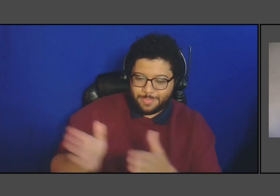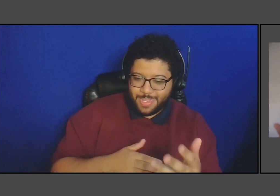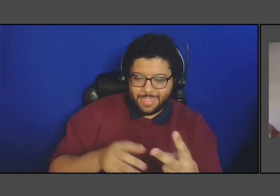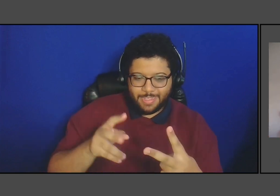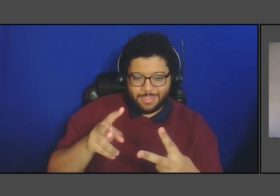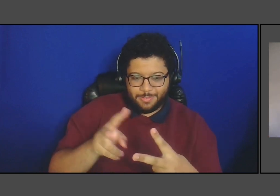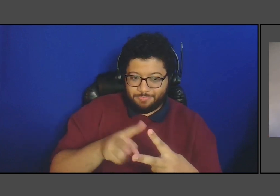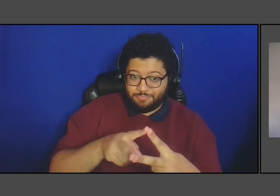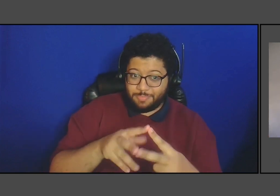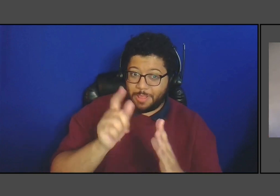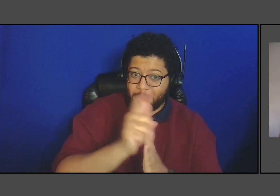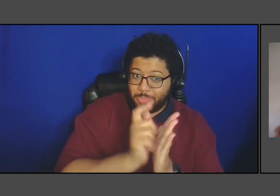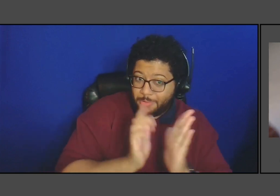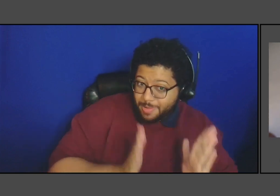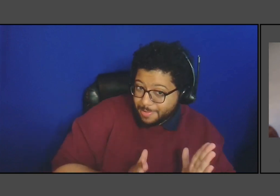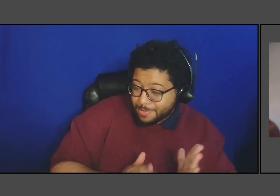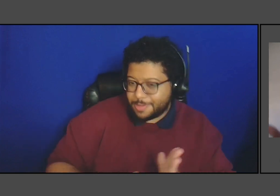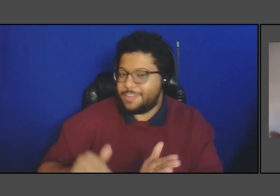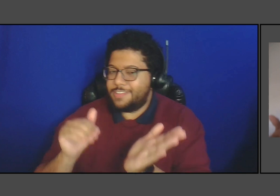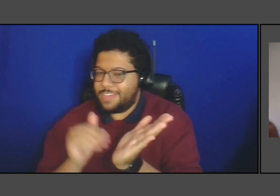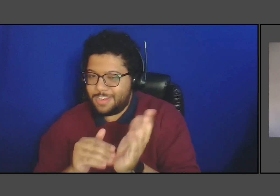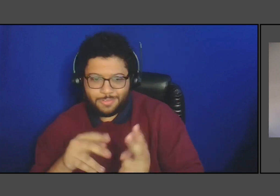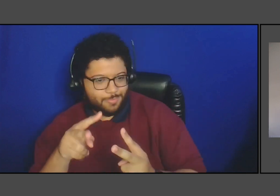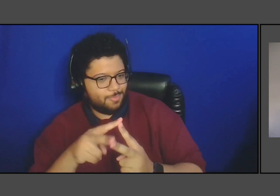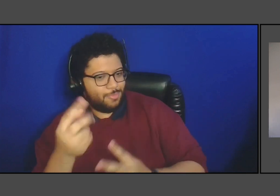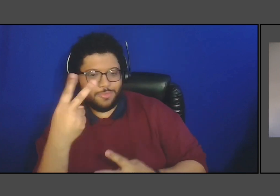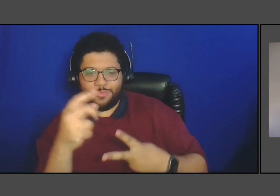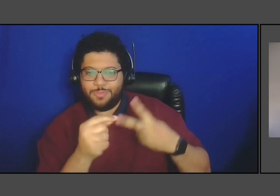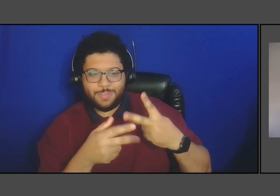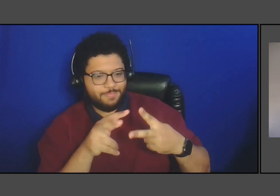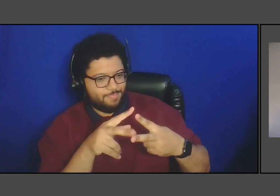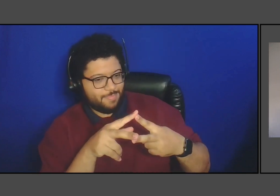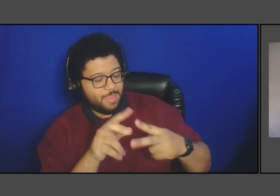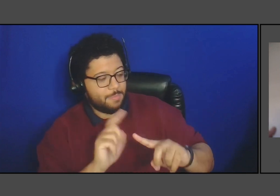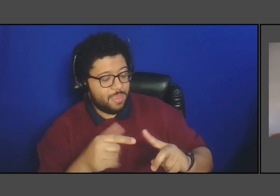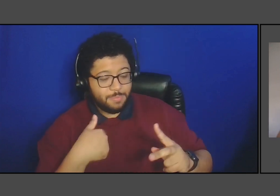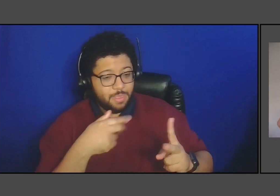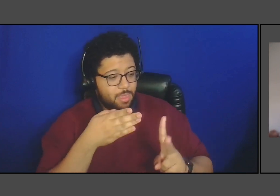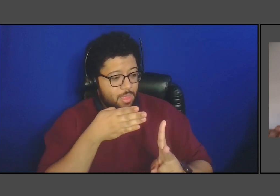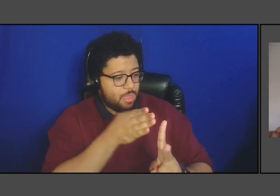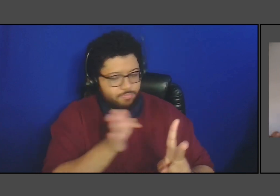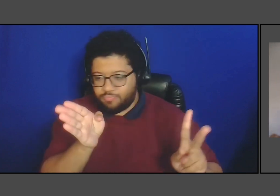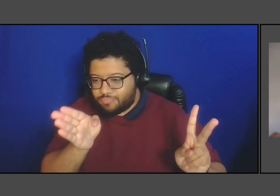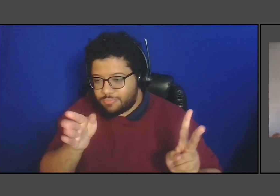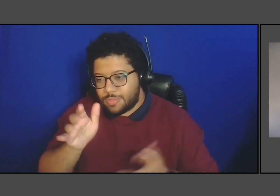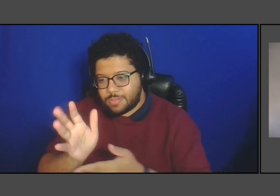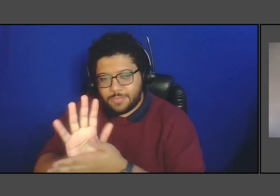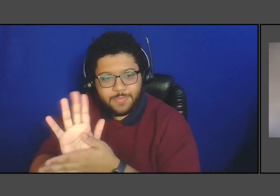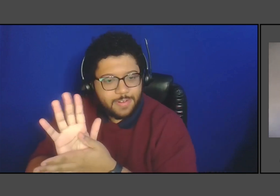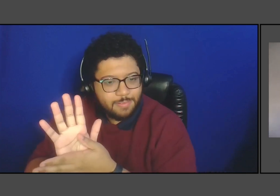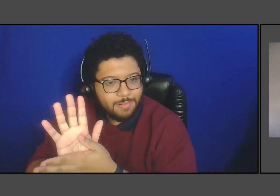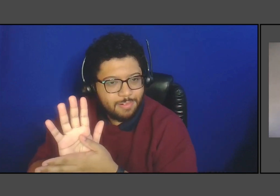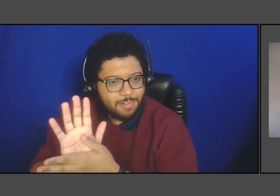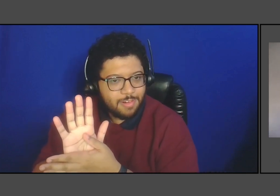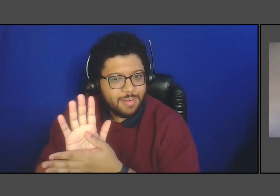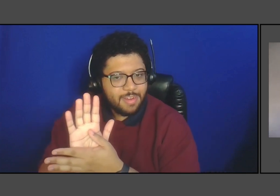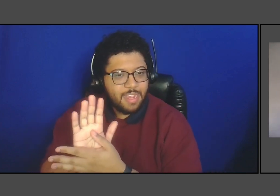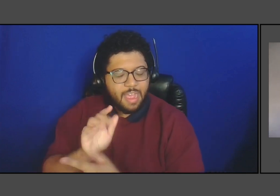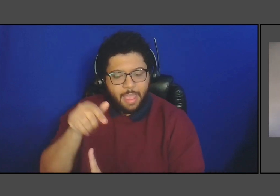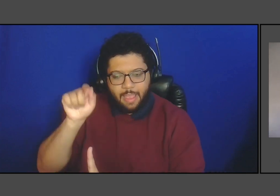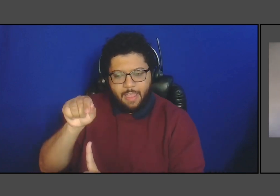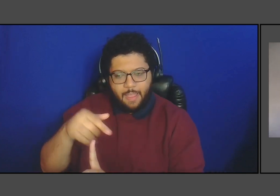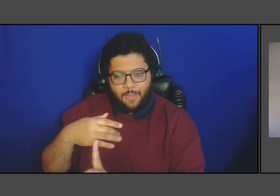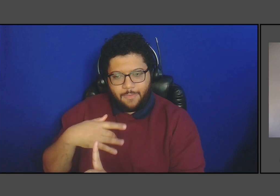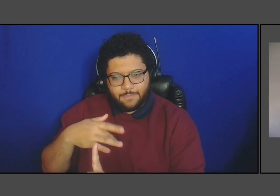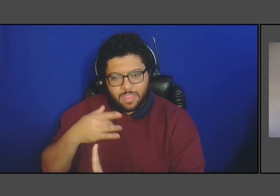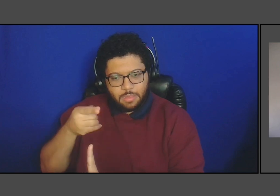So I ended up coming to film because I found that it was an urgent place for me. It was the reason I wanted